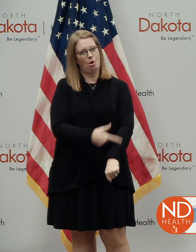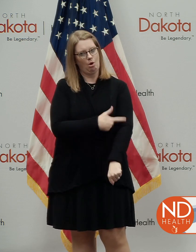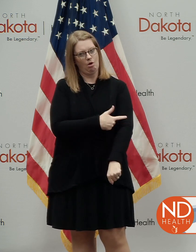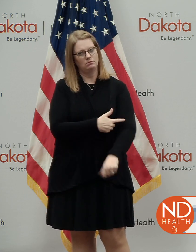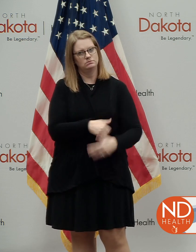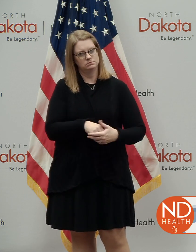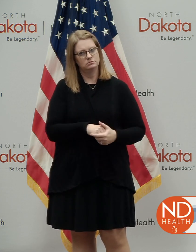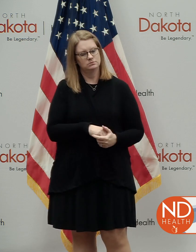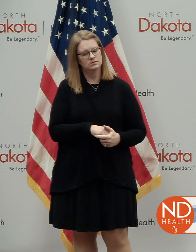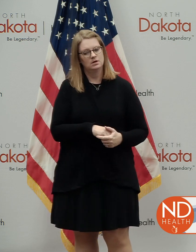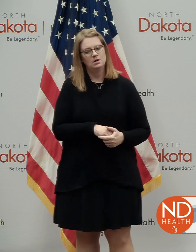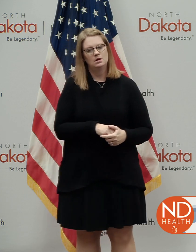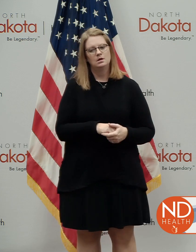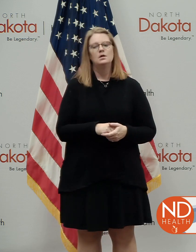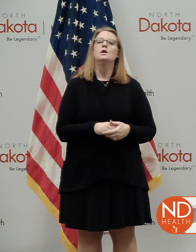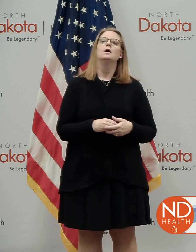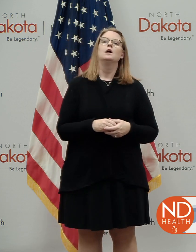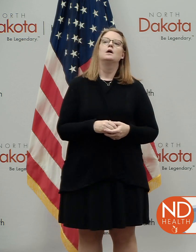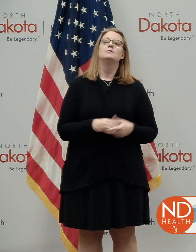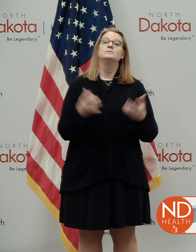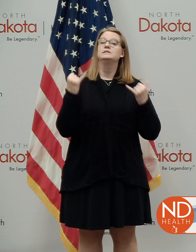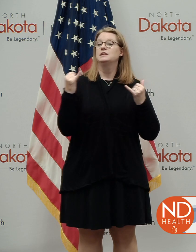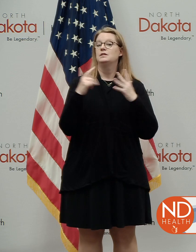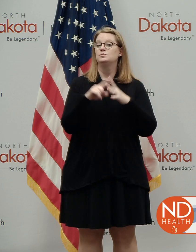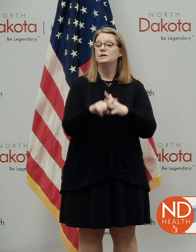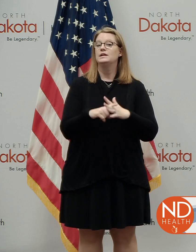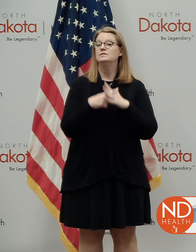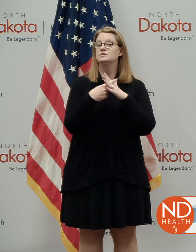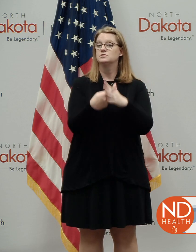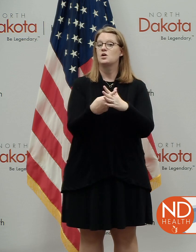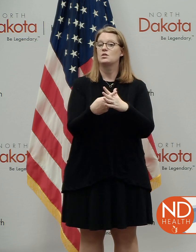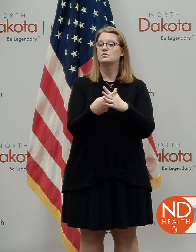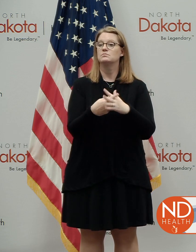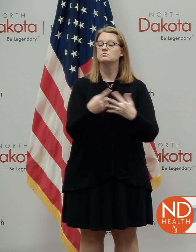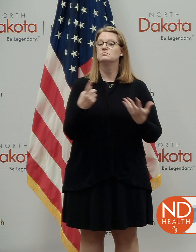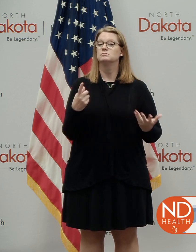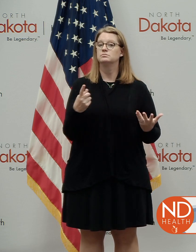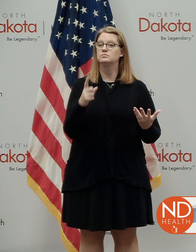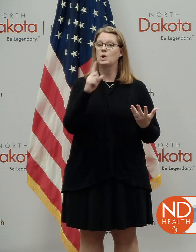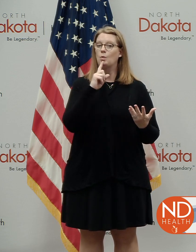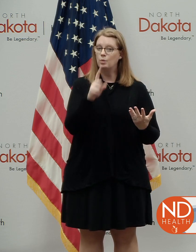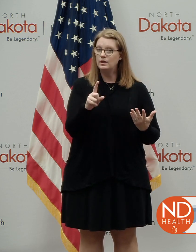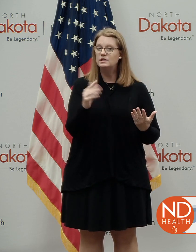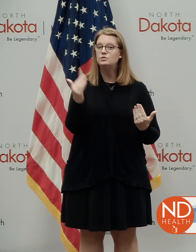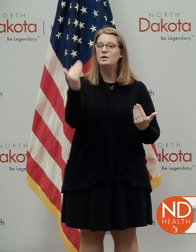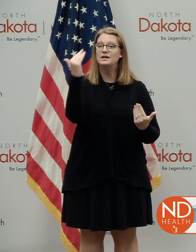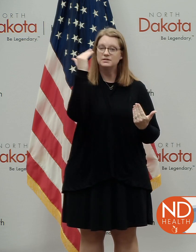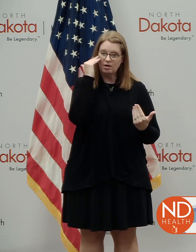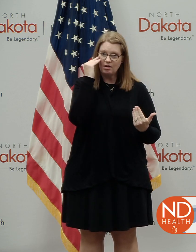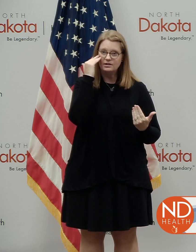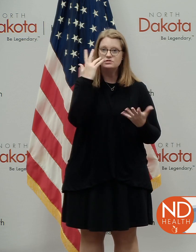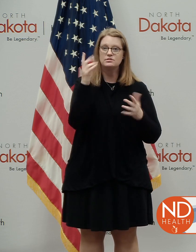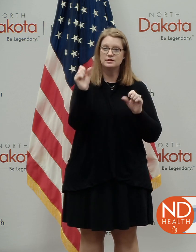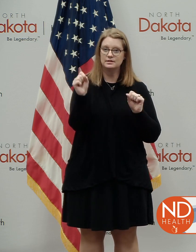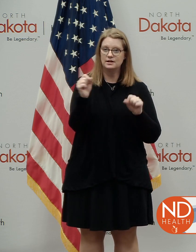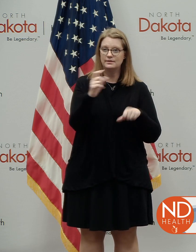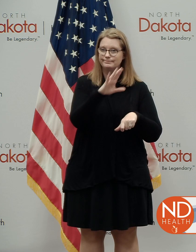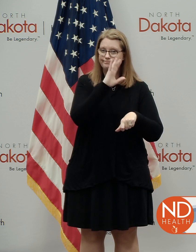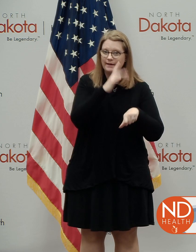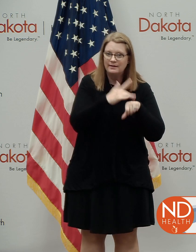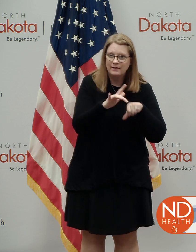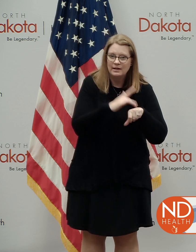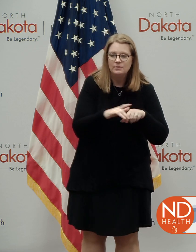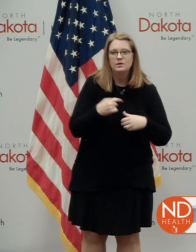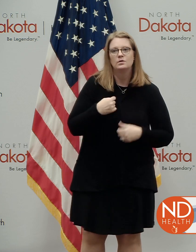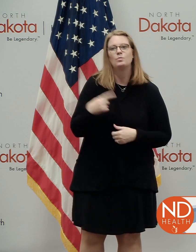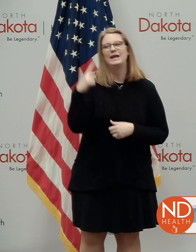think it's important as we get started today to acknowledge our high capacities. We hear the stories, we